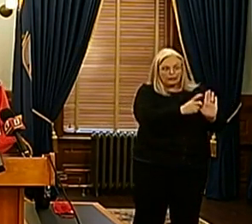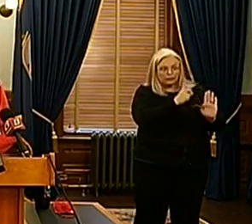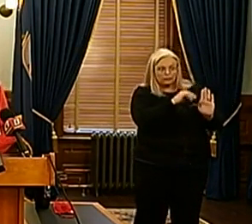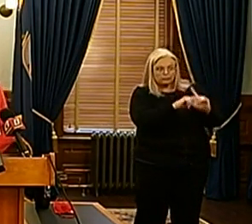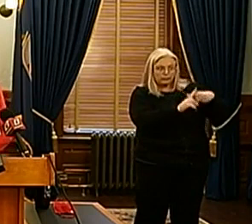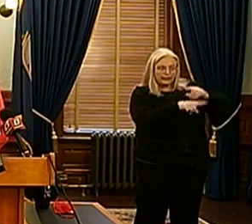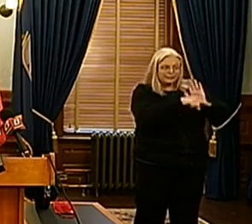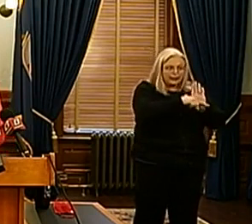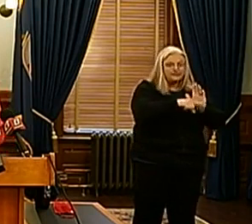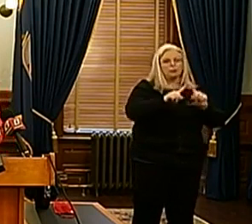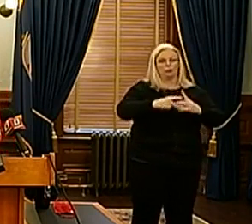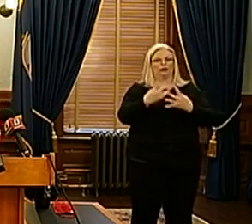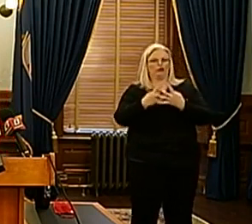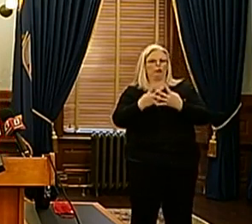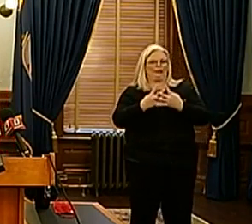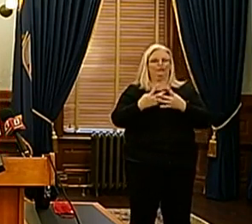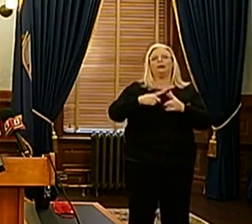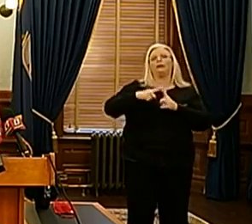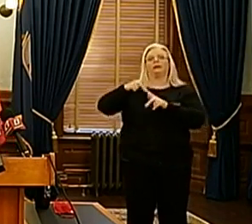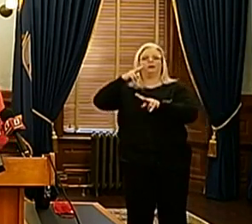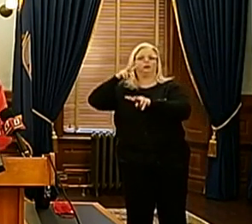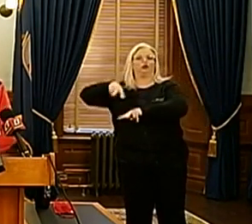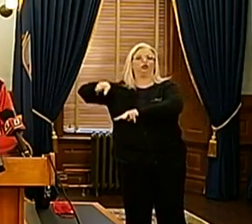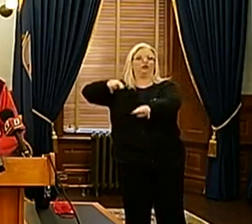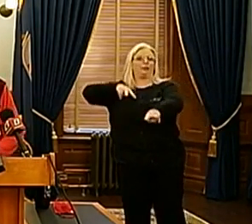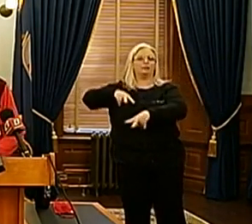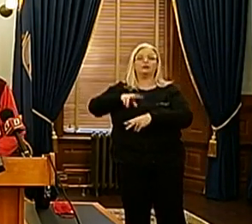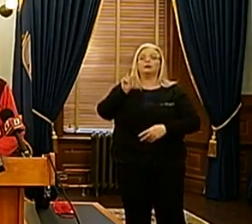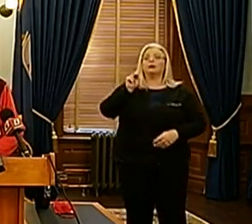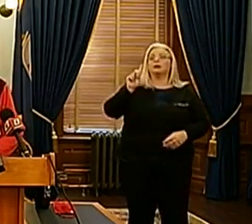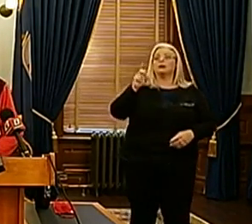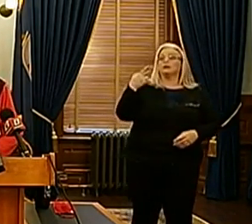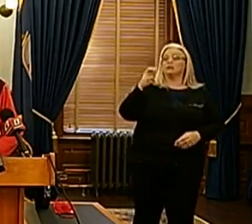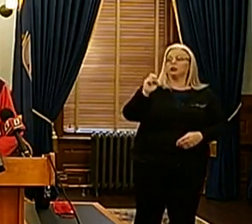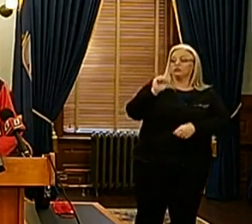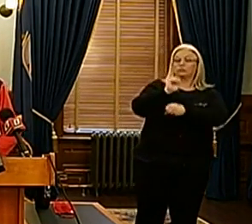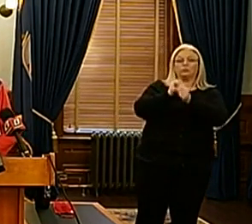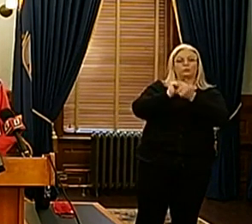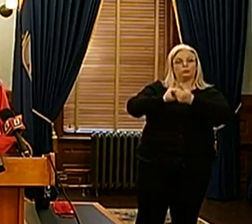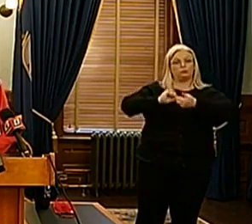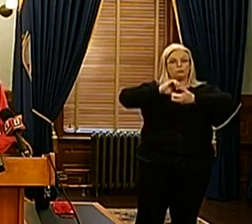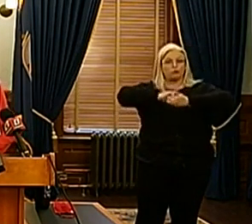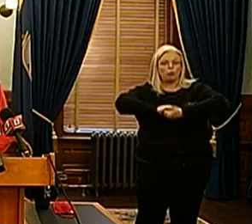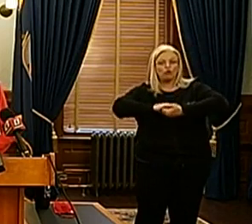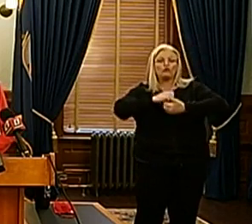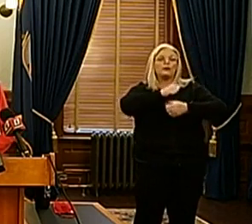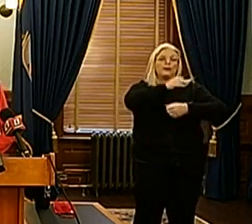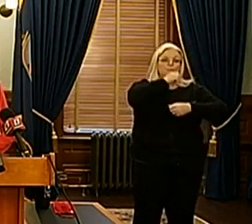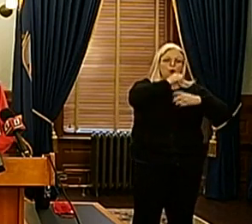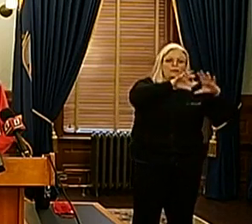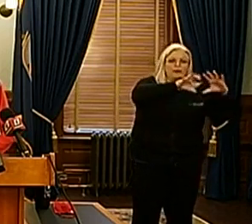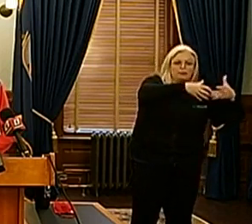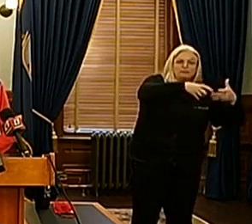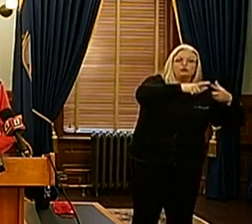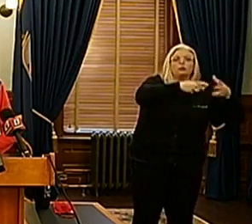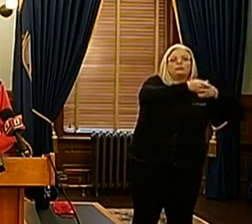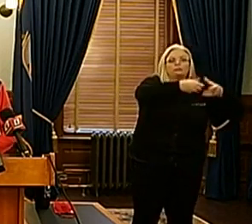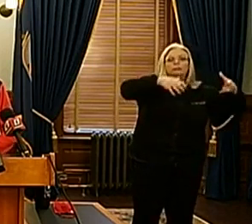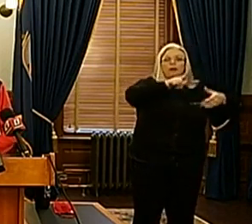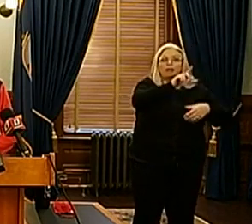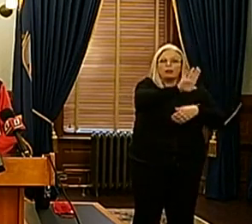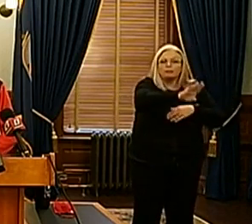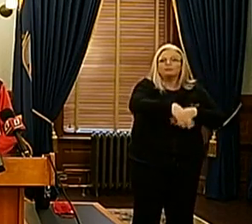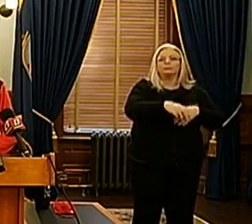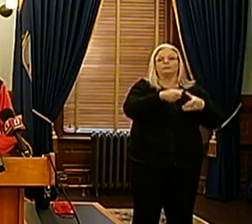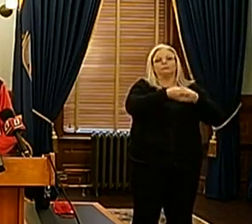to screening and then surveillance. KDHU will be working with our partners in the private sector to expand labs